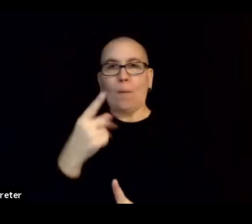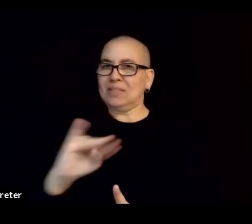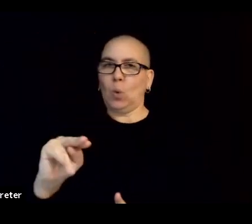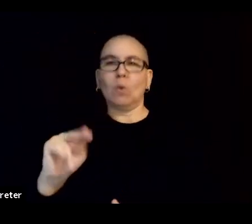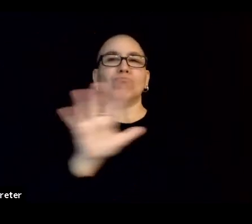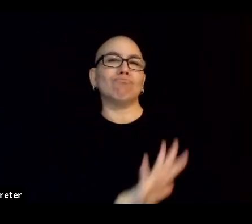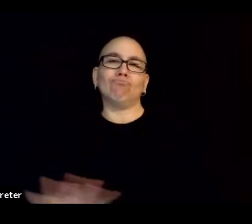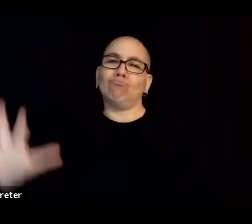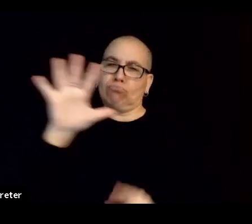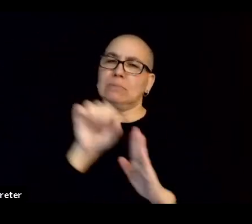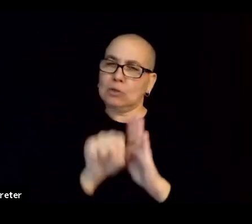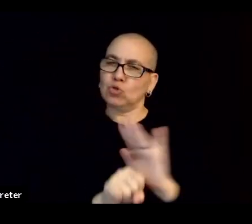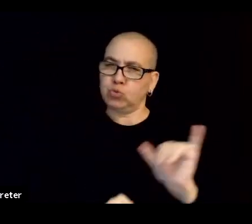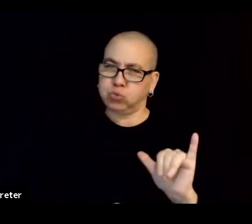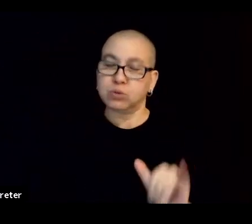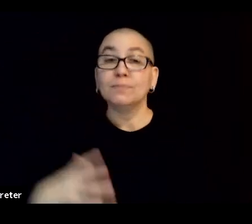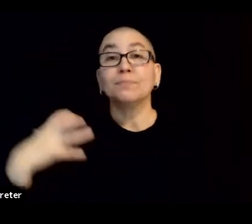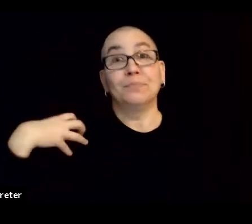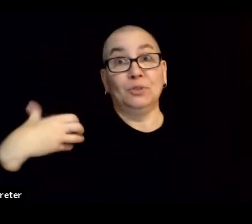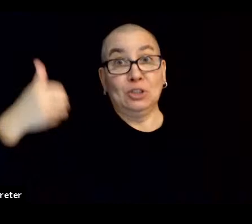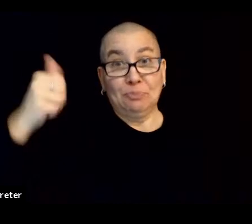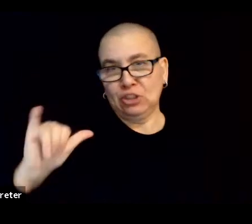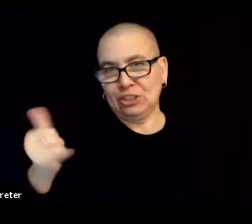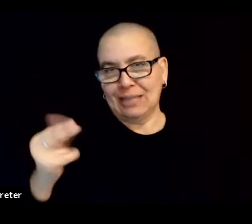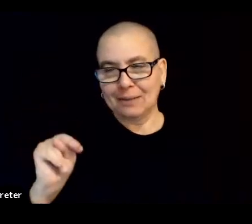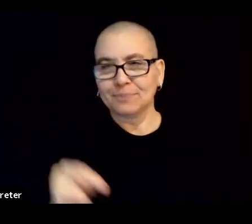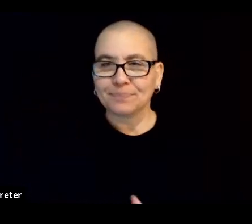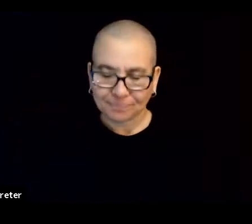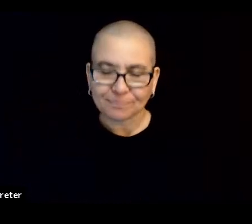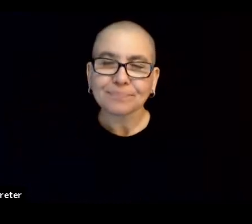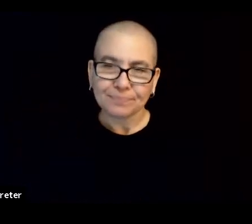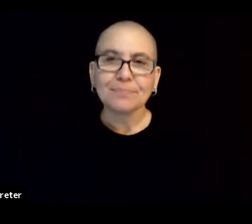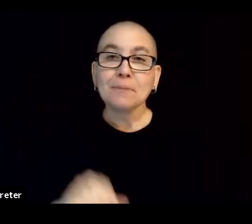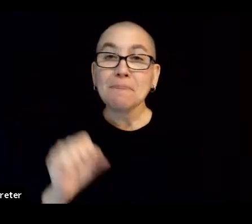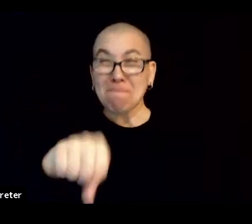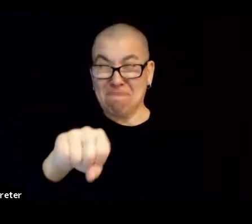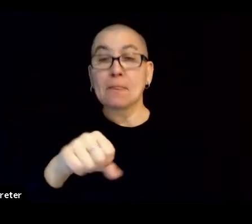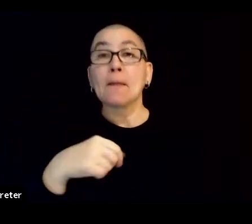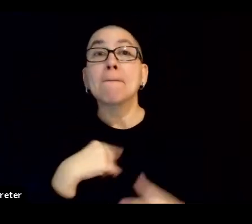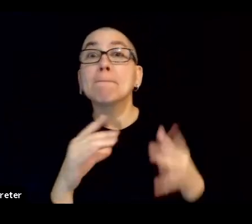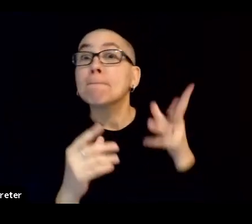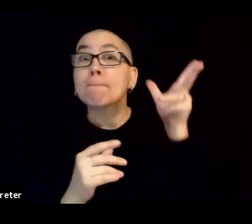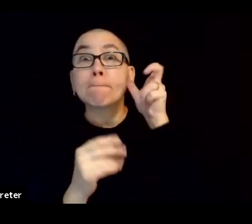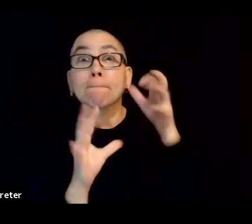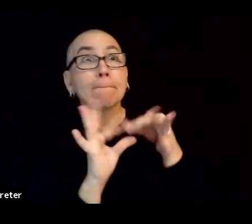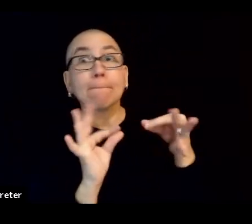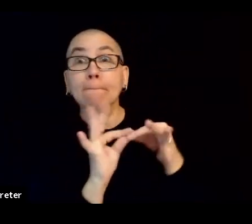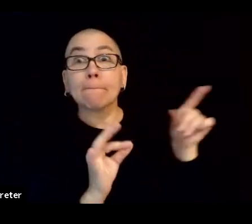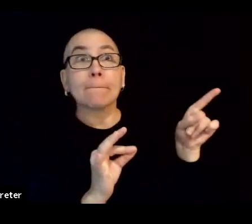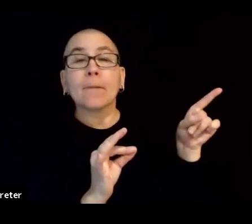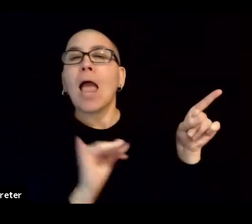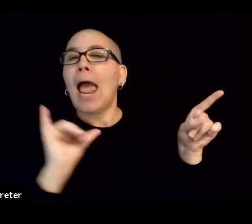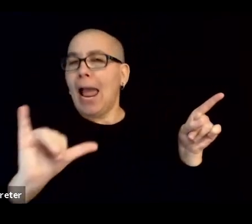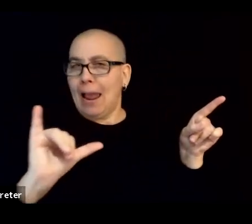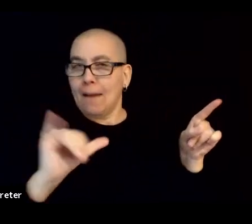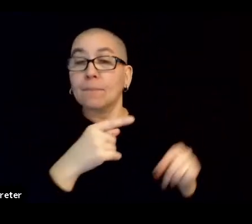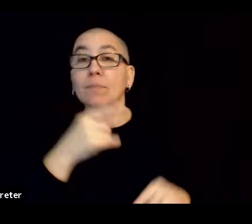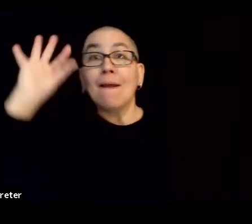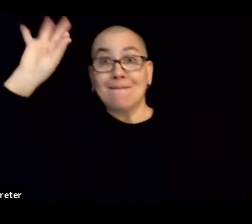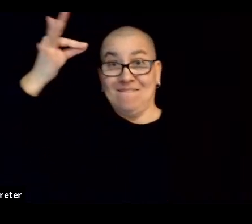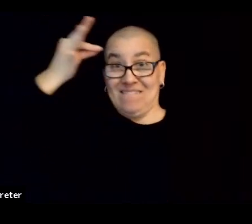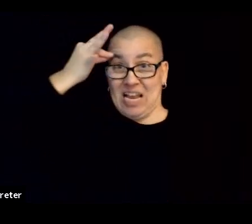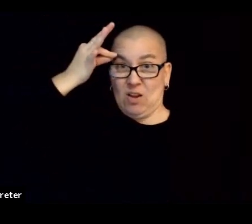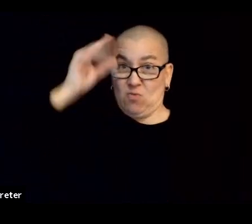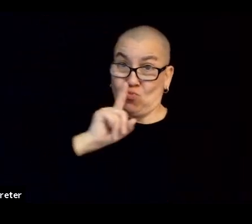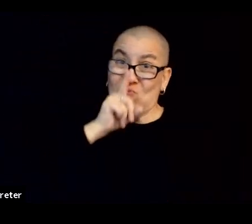heard from our provider partners, and certainly, the federal government essentially made this decision last week by saying it should be 65